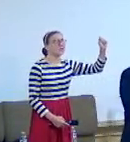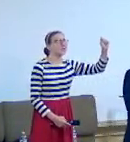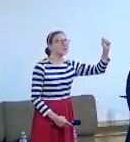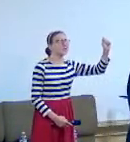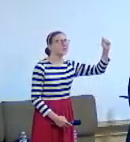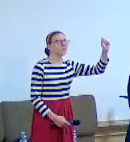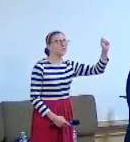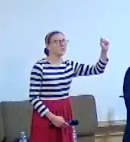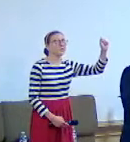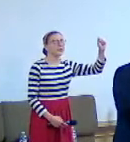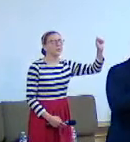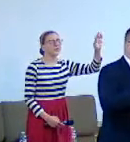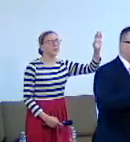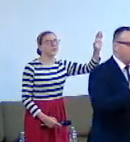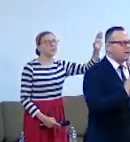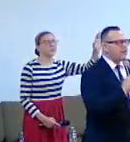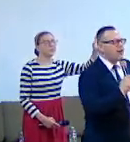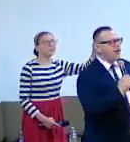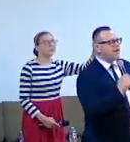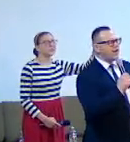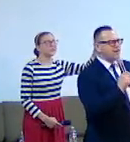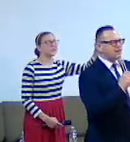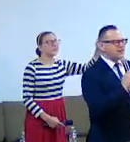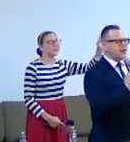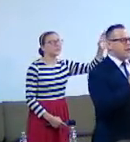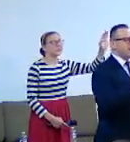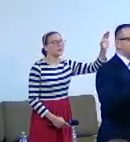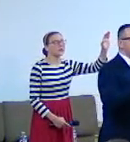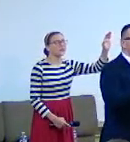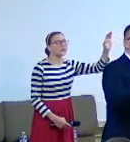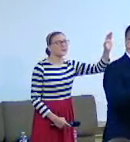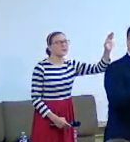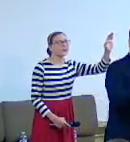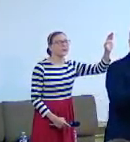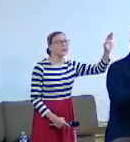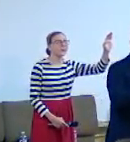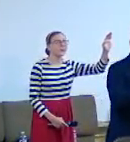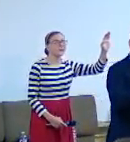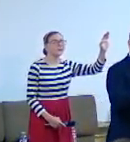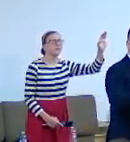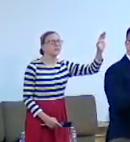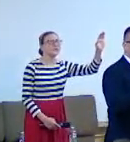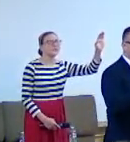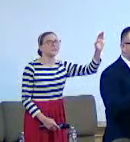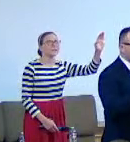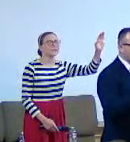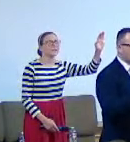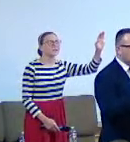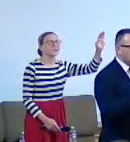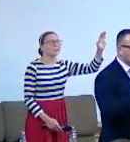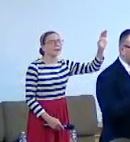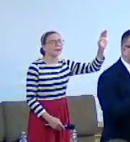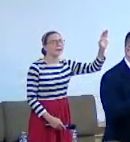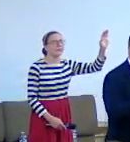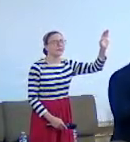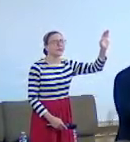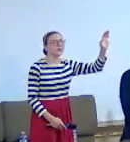name. Oh, we've heard that there is no way through.